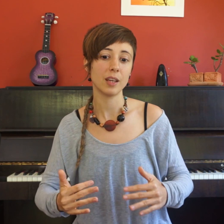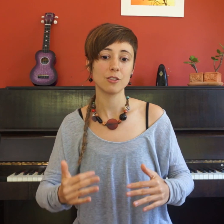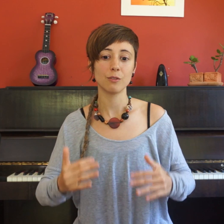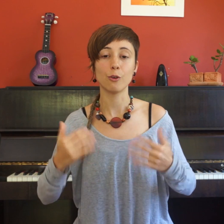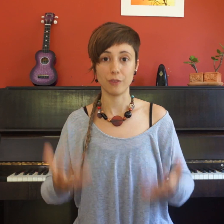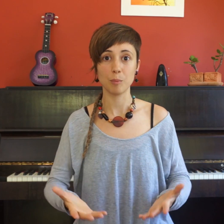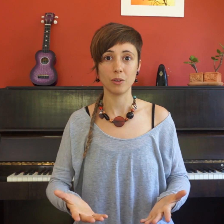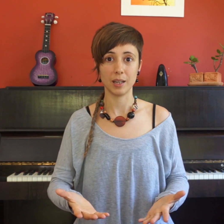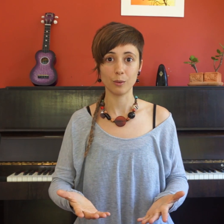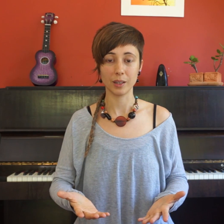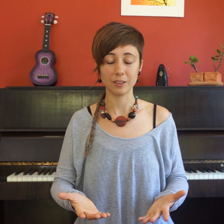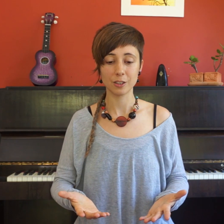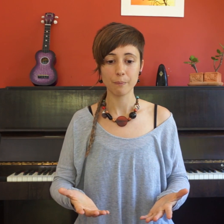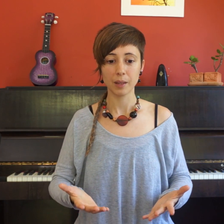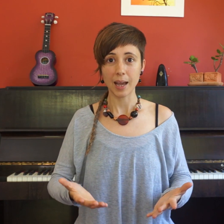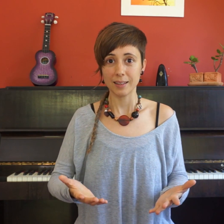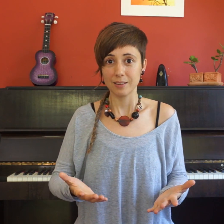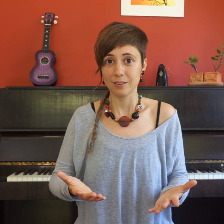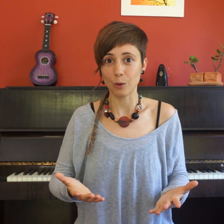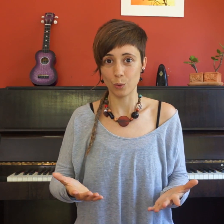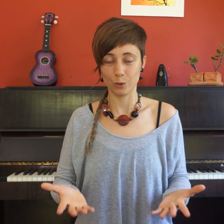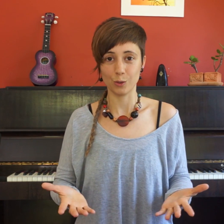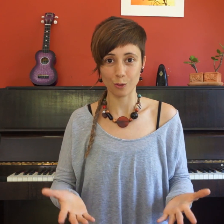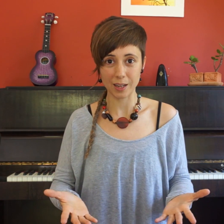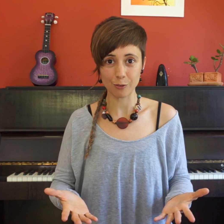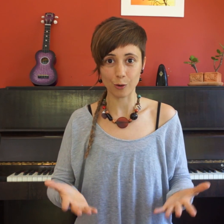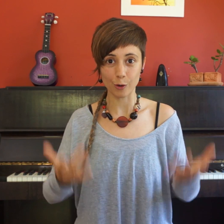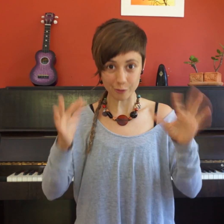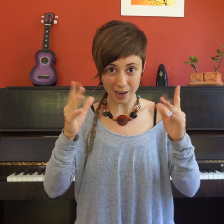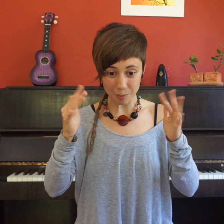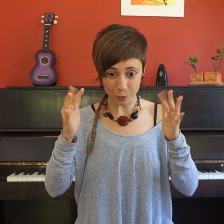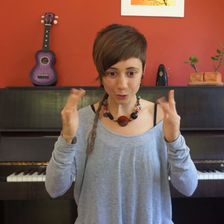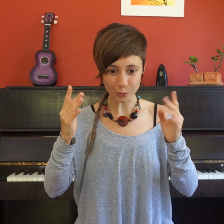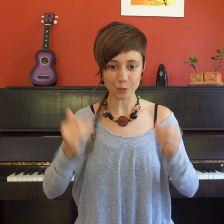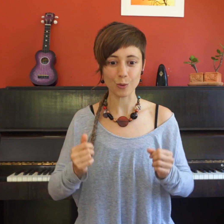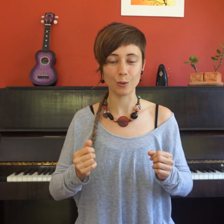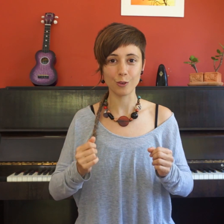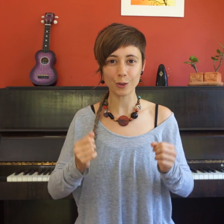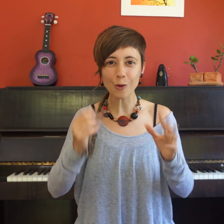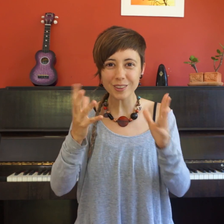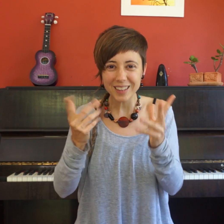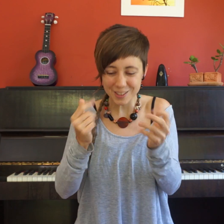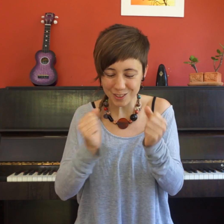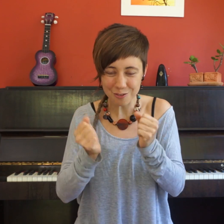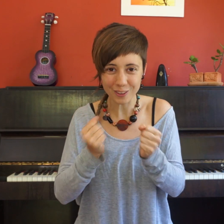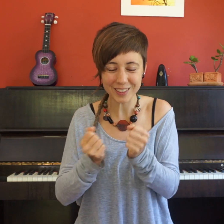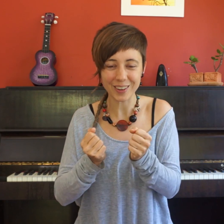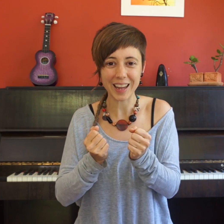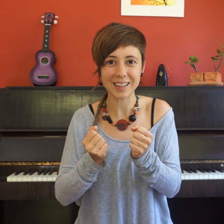foundation for verbal language. And it's also great for her fine motor control, for the coordination of her little